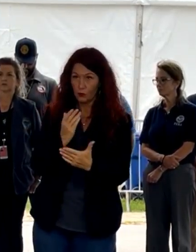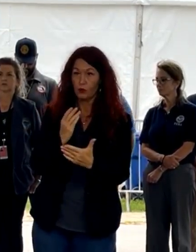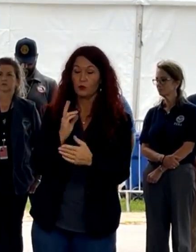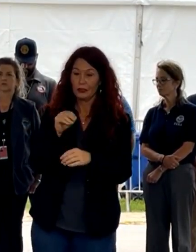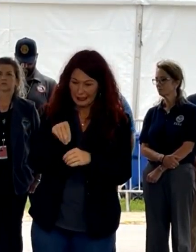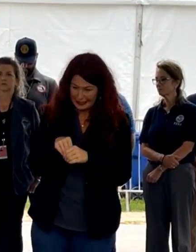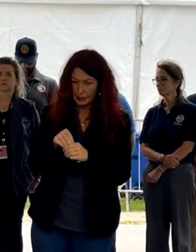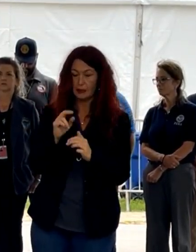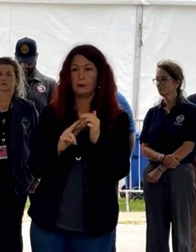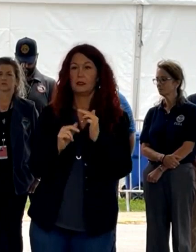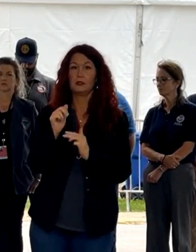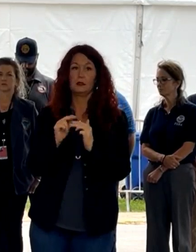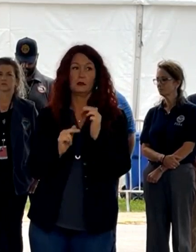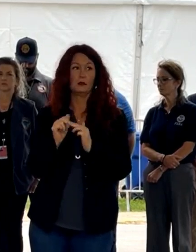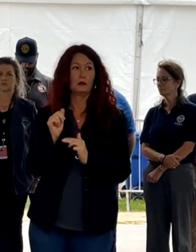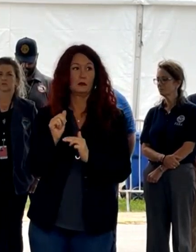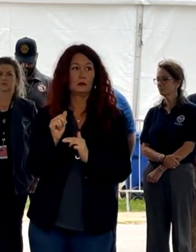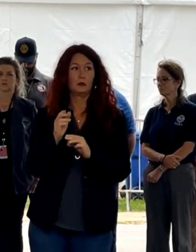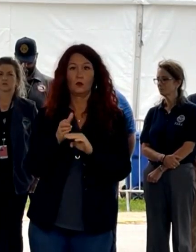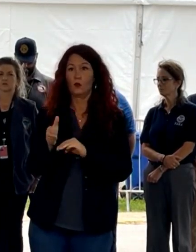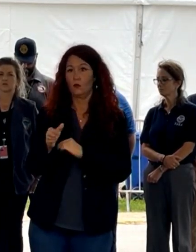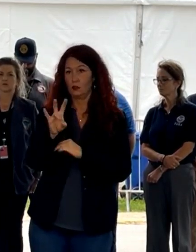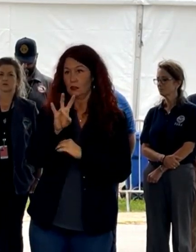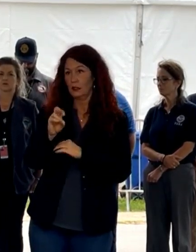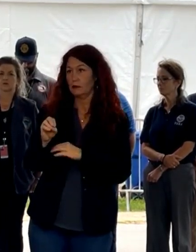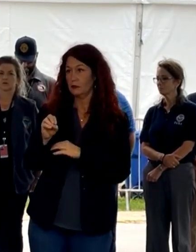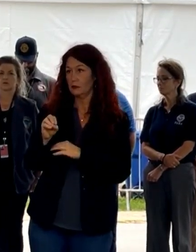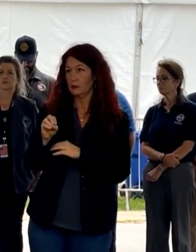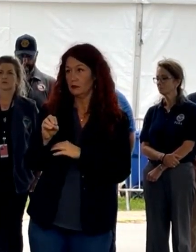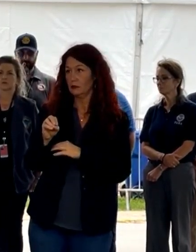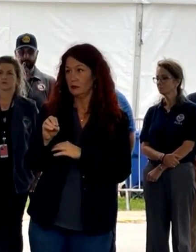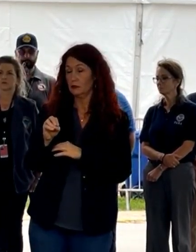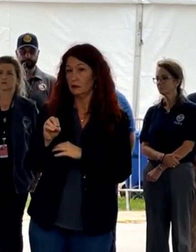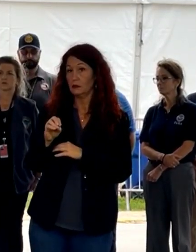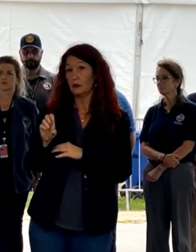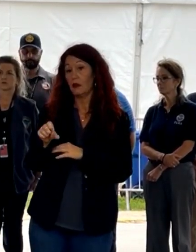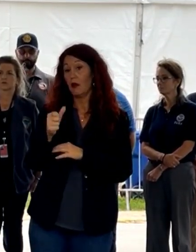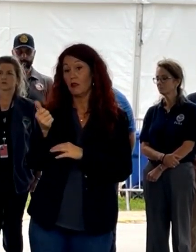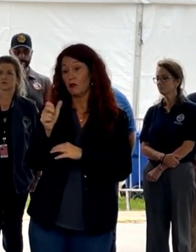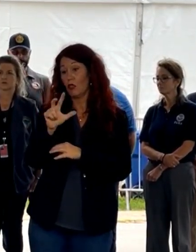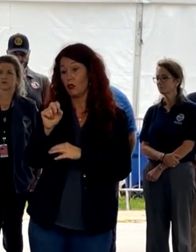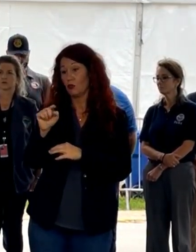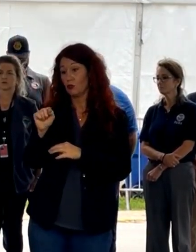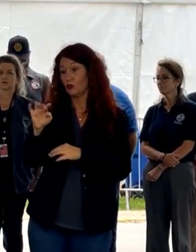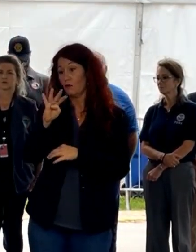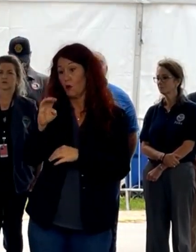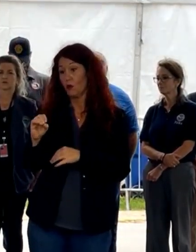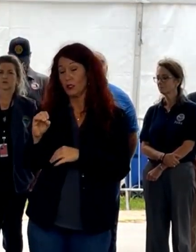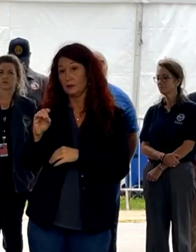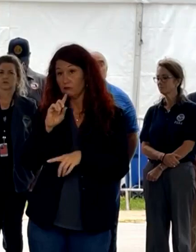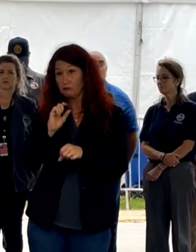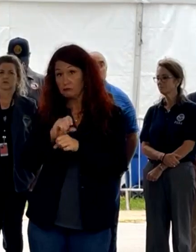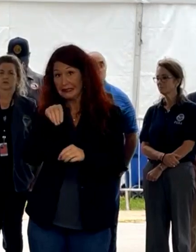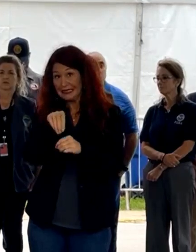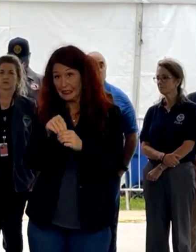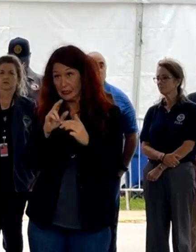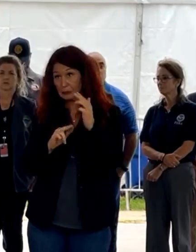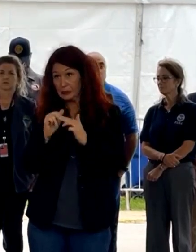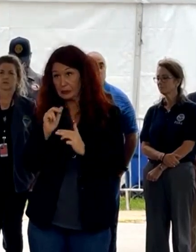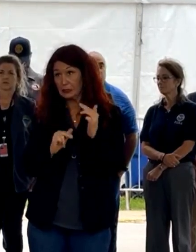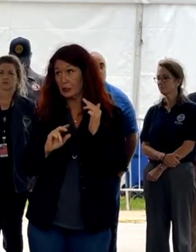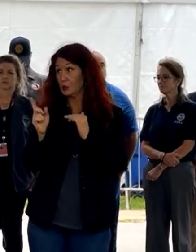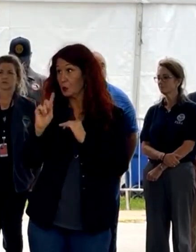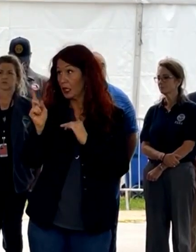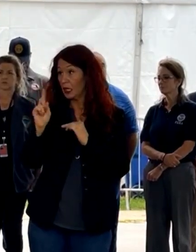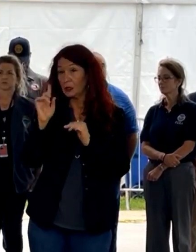the building during the collapse. Our detectives continue to follow up on every single report that was submitted, but in many of these cases,